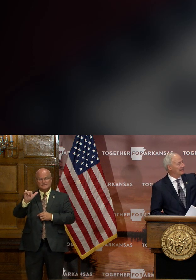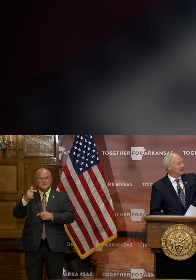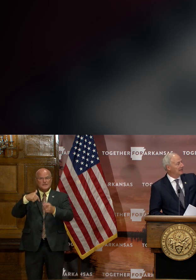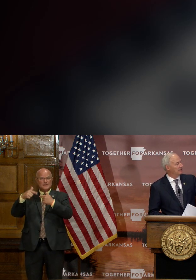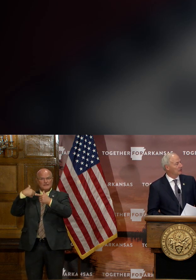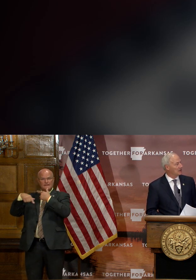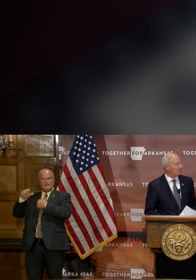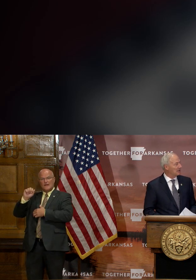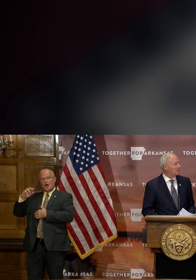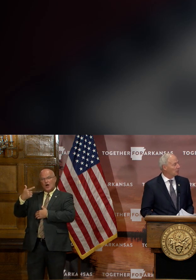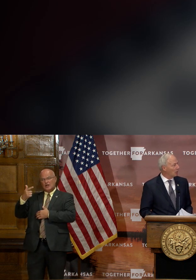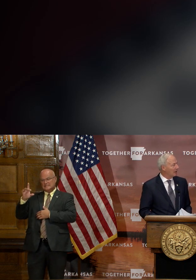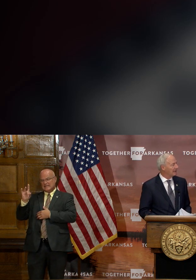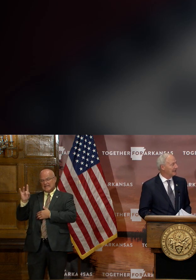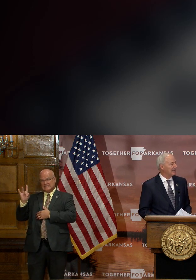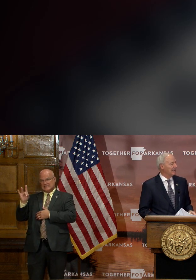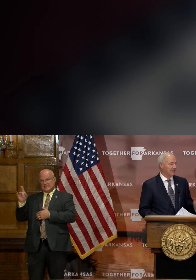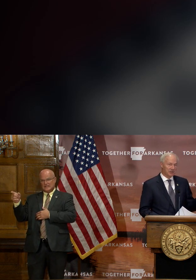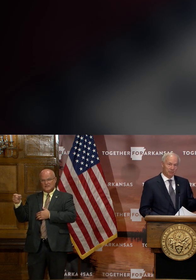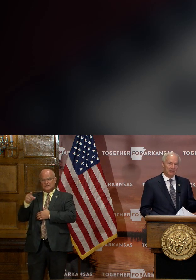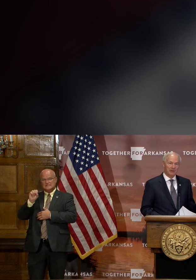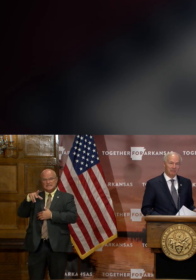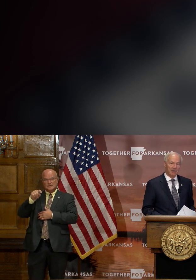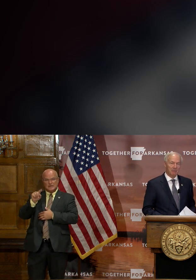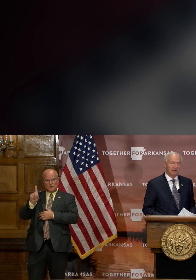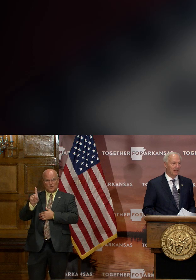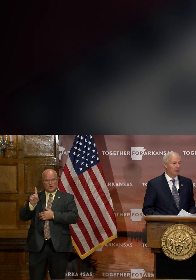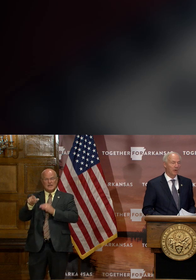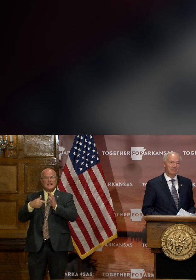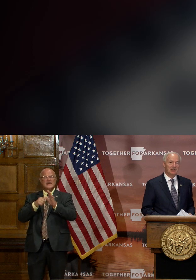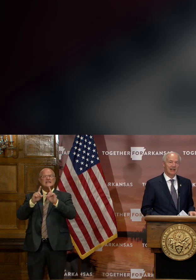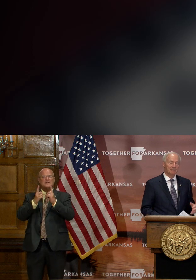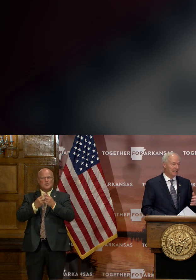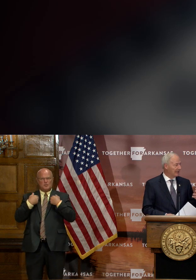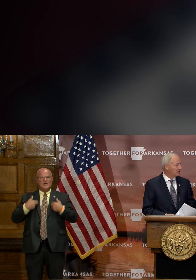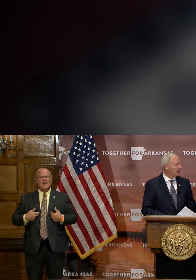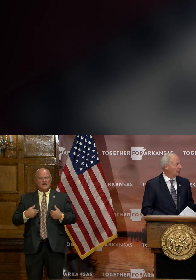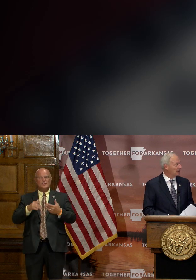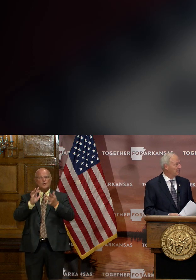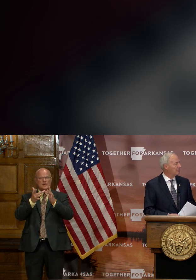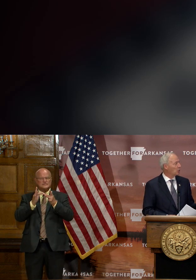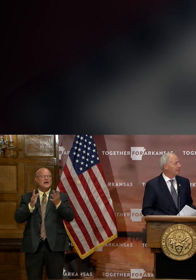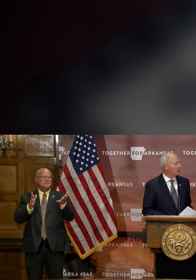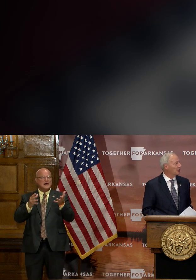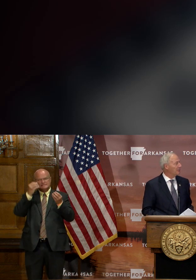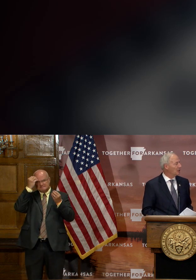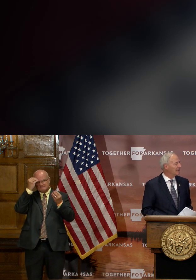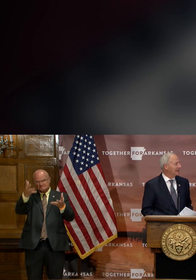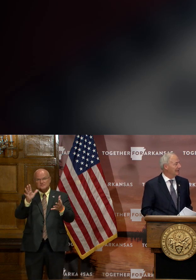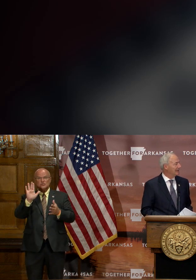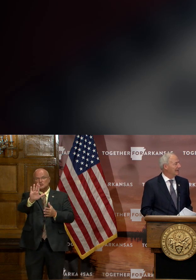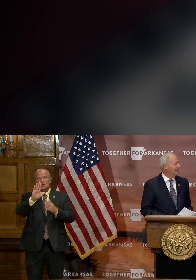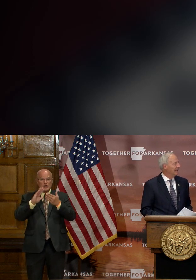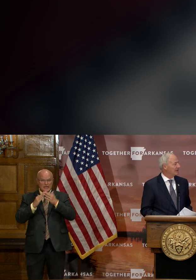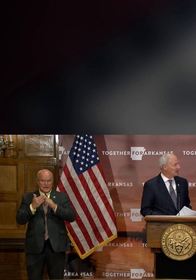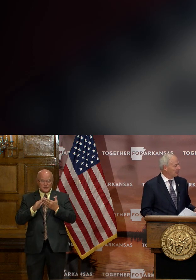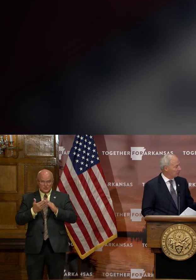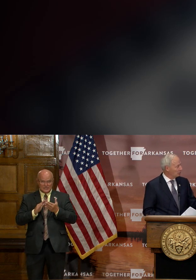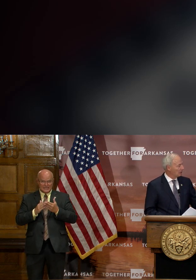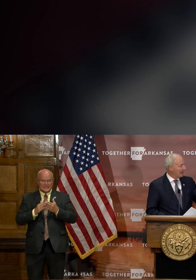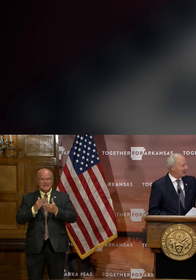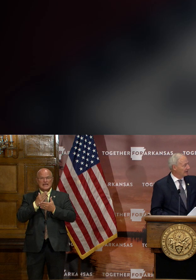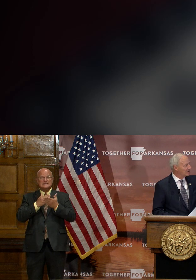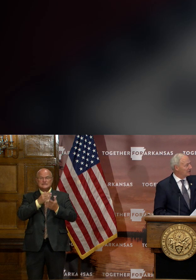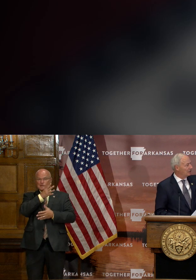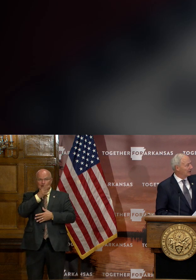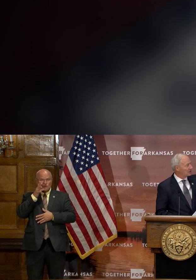August 18th to September 1. This will be on the Department of Health website, but it lets you know a little bit more of your community, and some of the